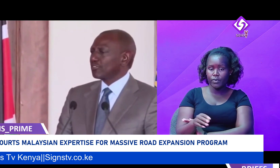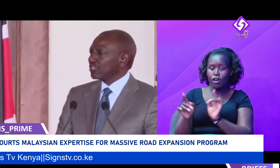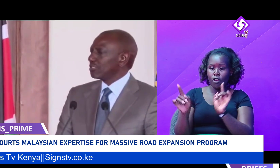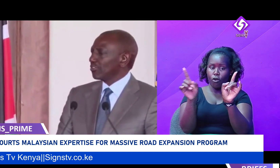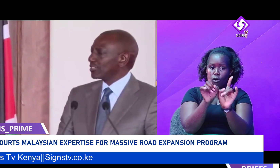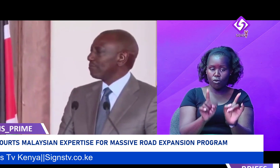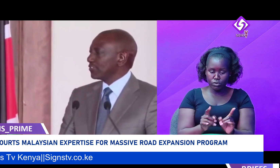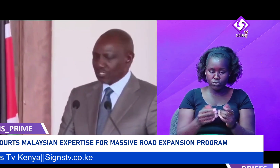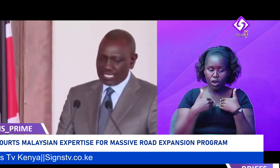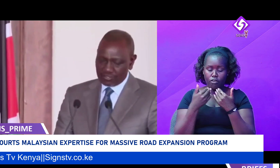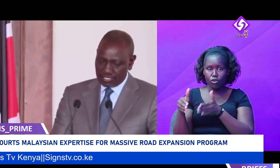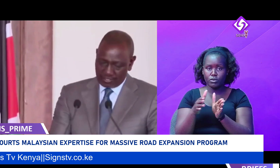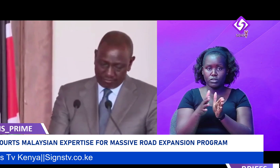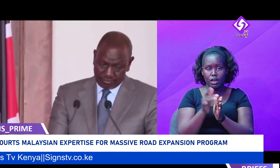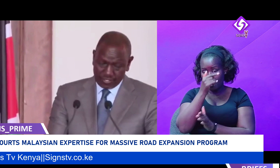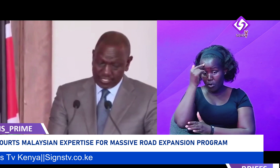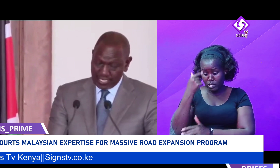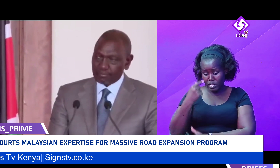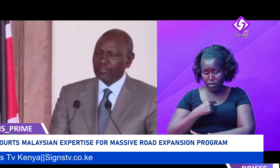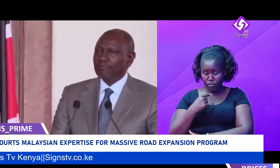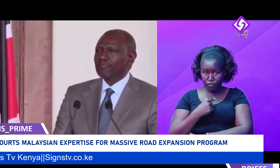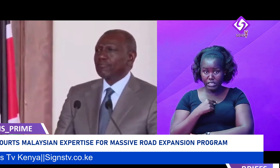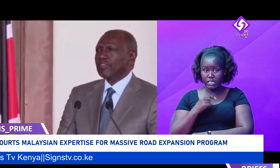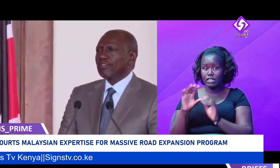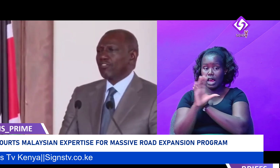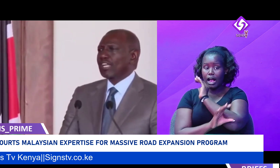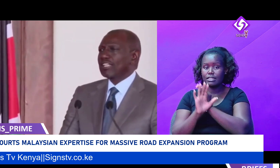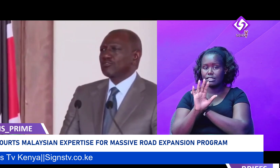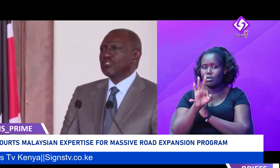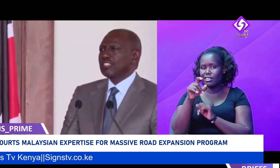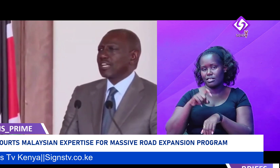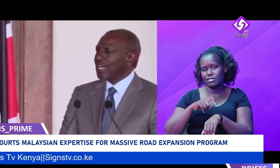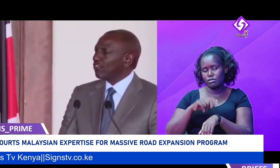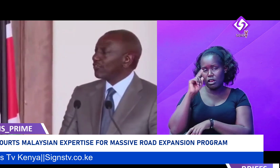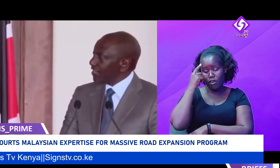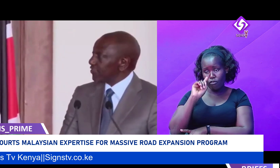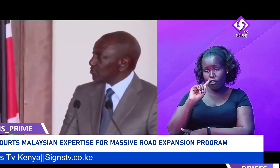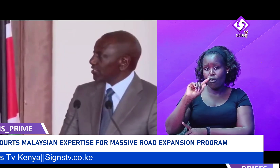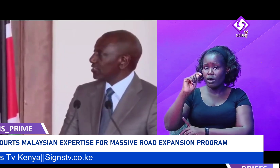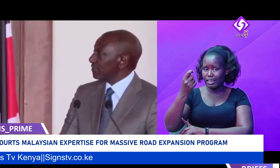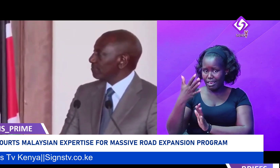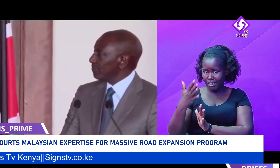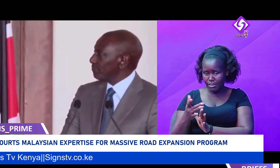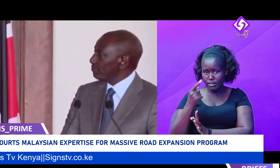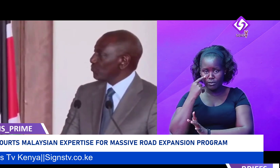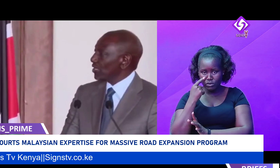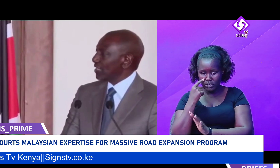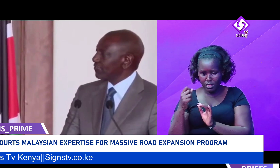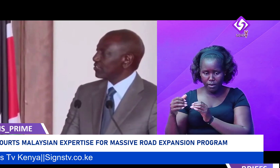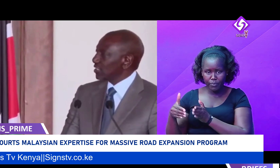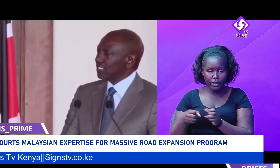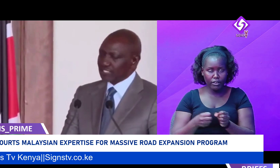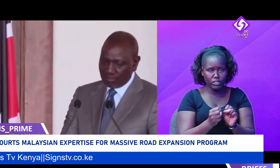the opportunity, because I've been to your country 3 times, for Kenyans to see the kind of infrastructure,